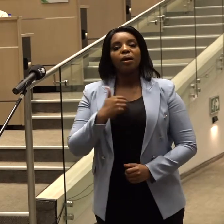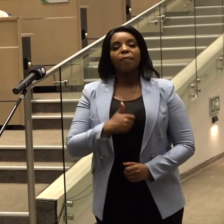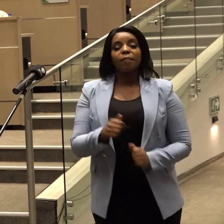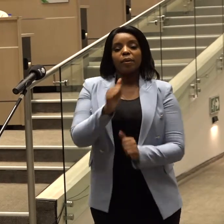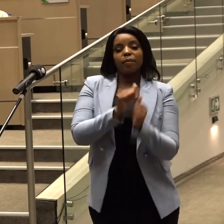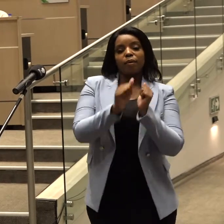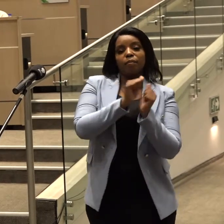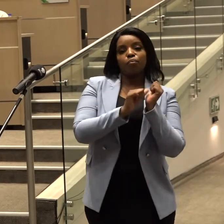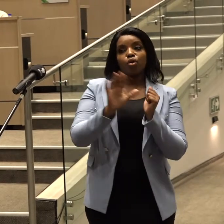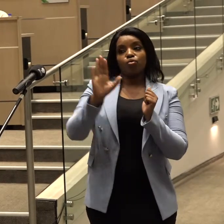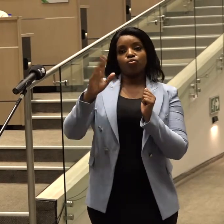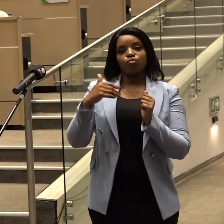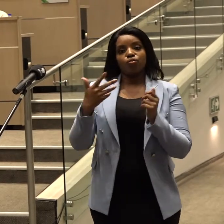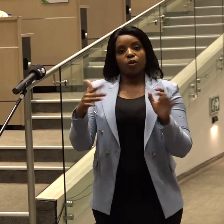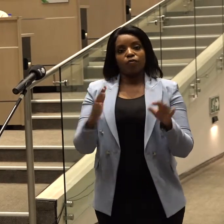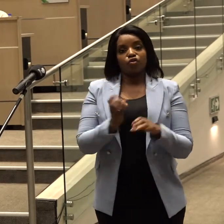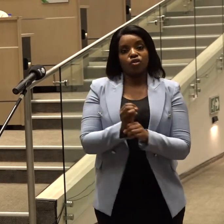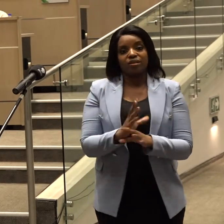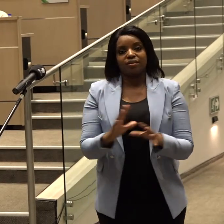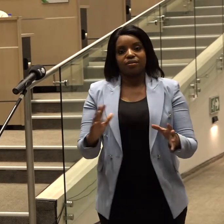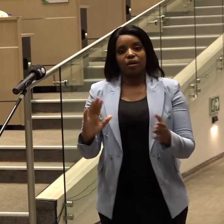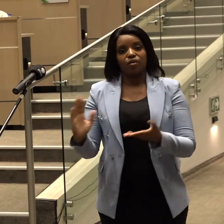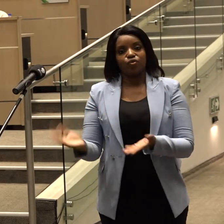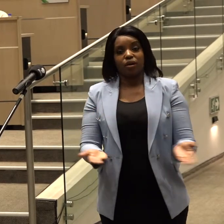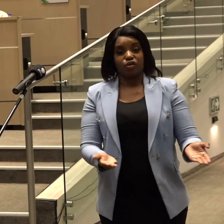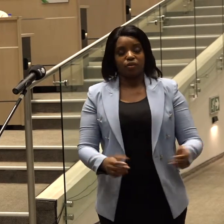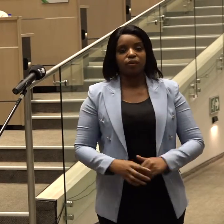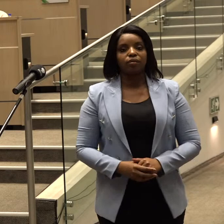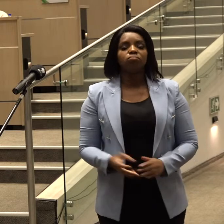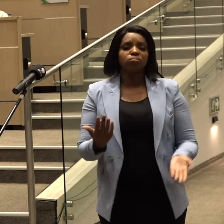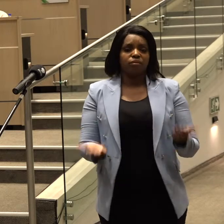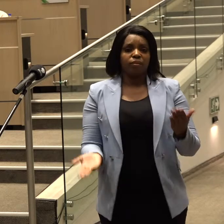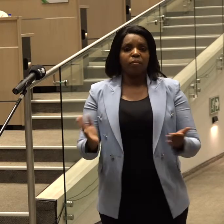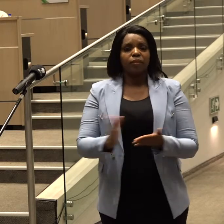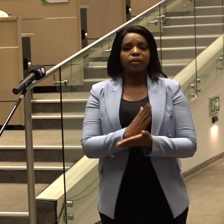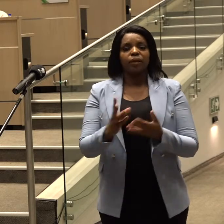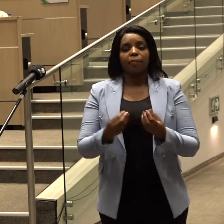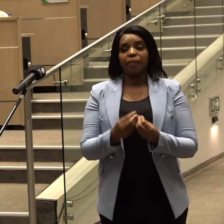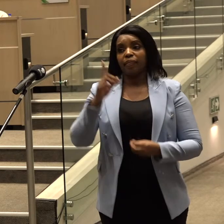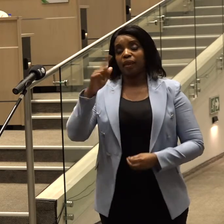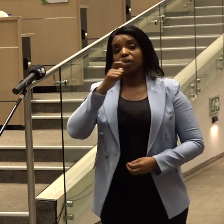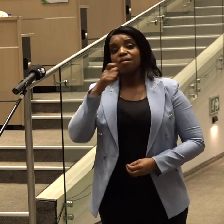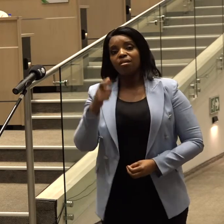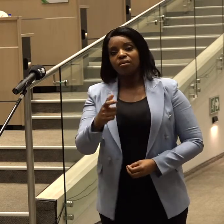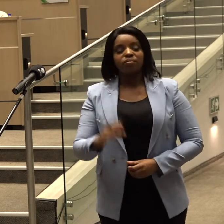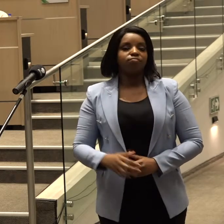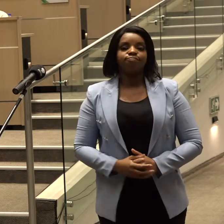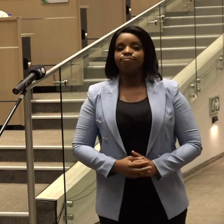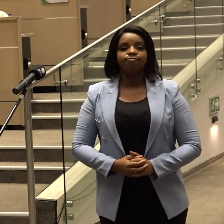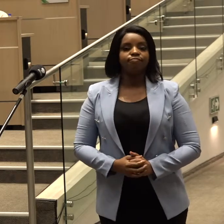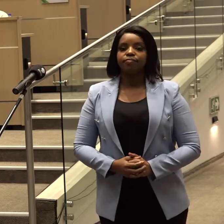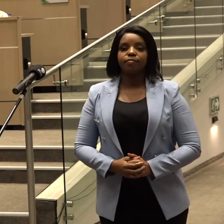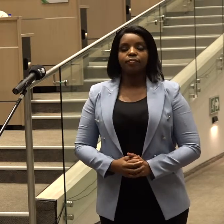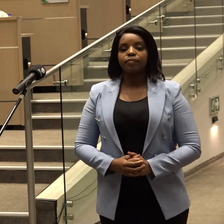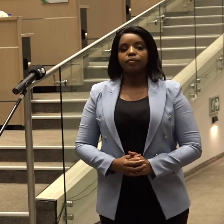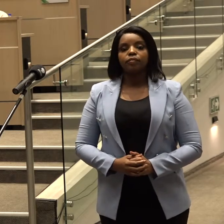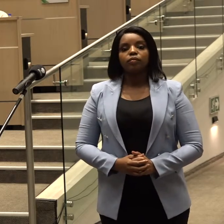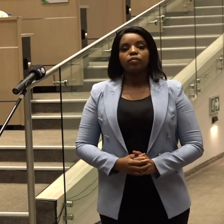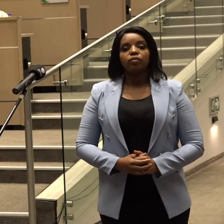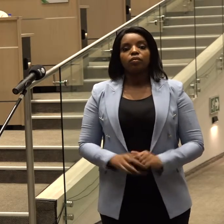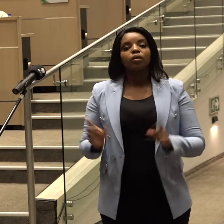introductions when you said there might be other things that you shouldn't be talking about however